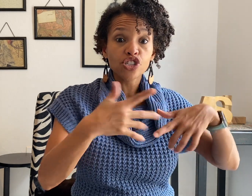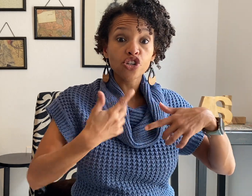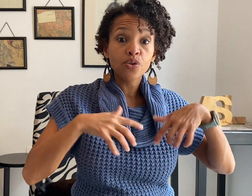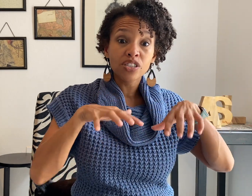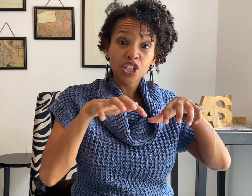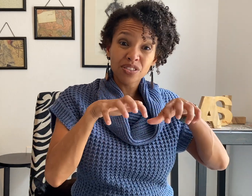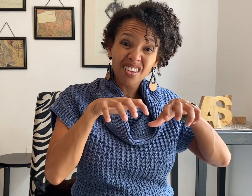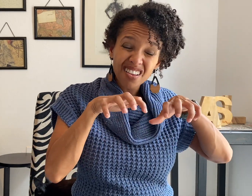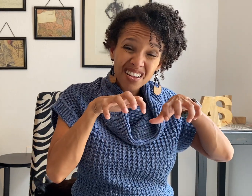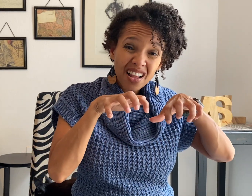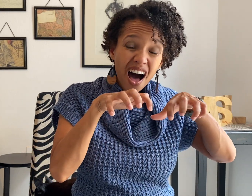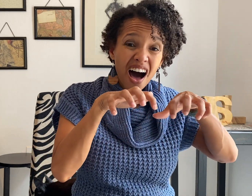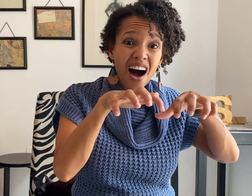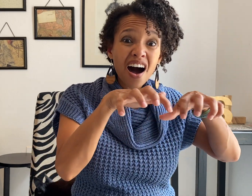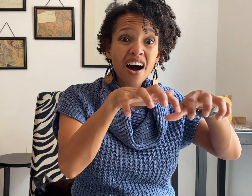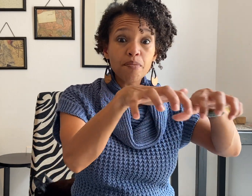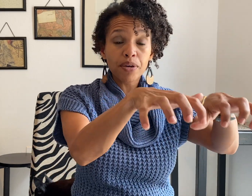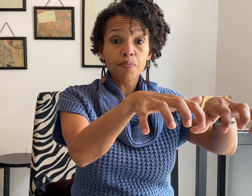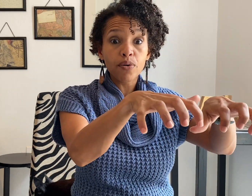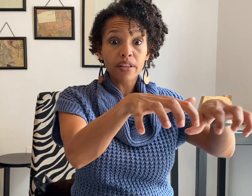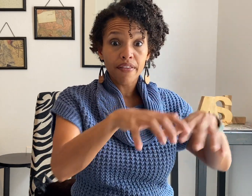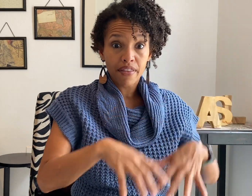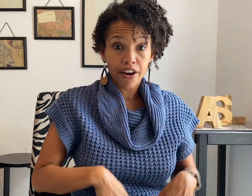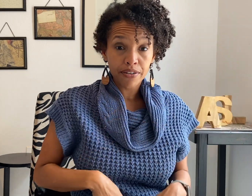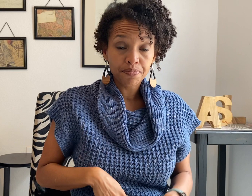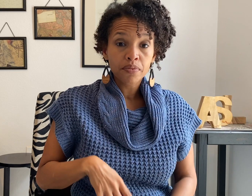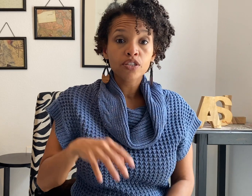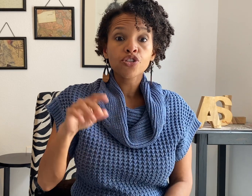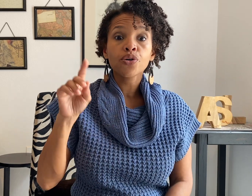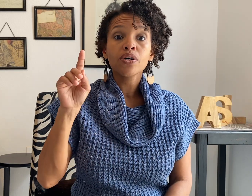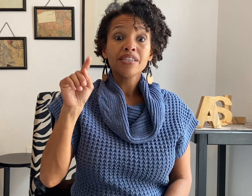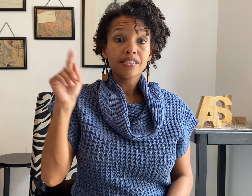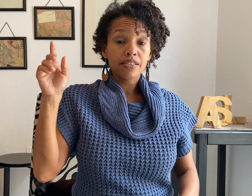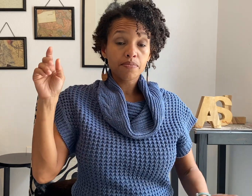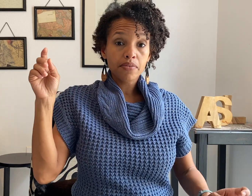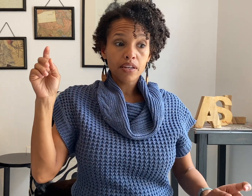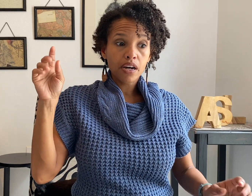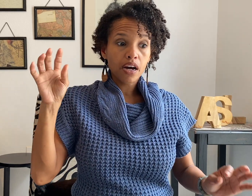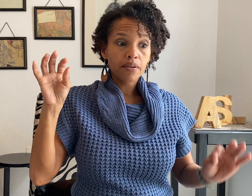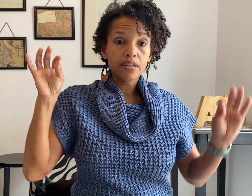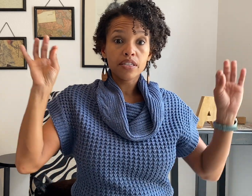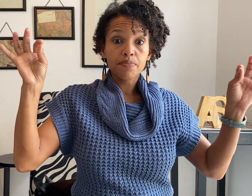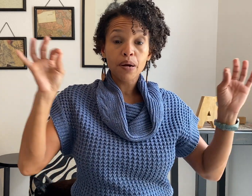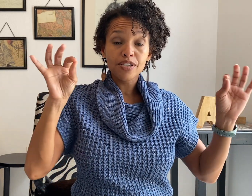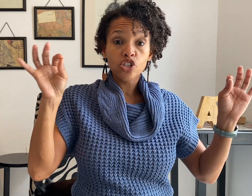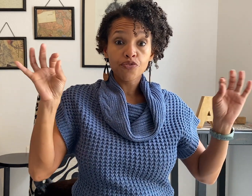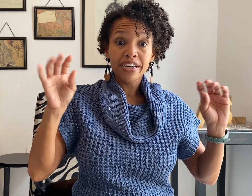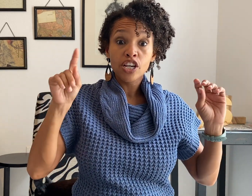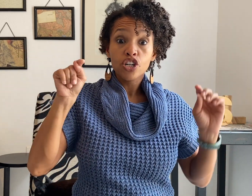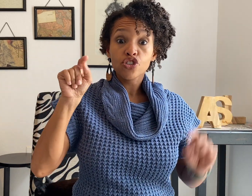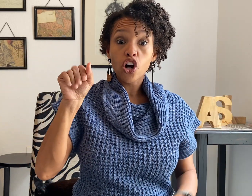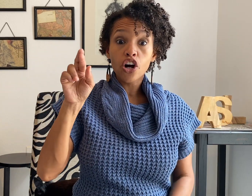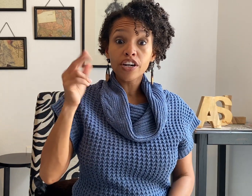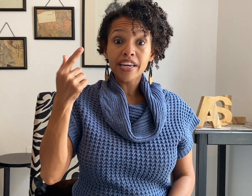shows that there's a lot of people in there. So the prepositional phrase,